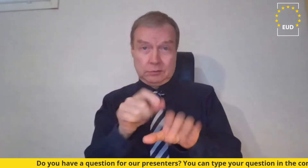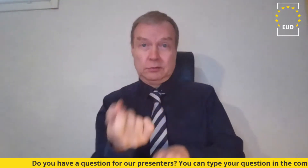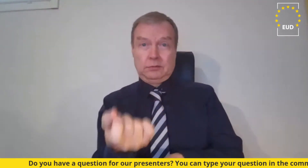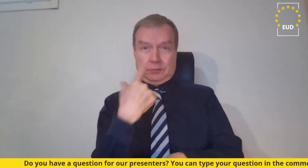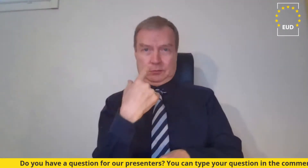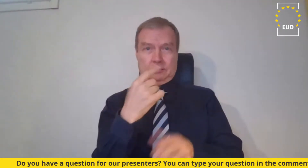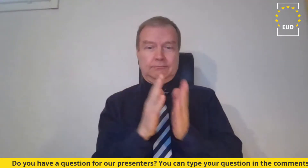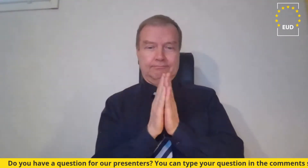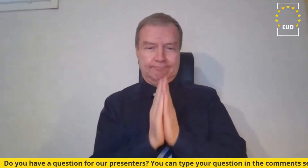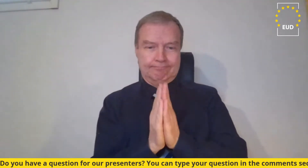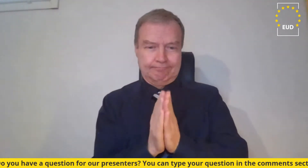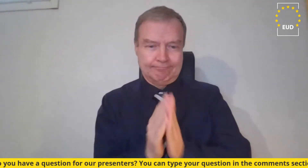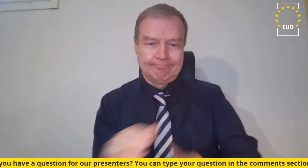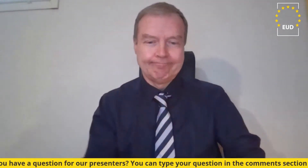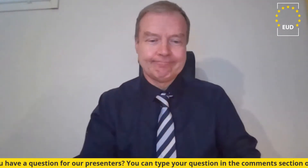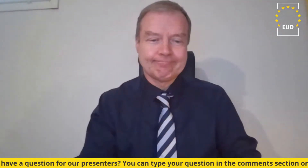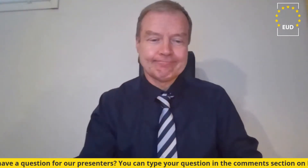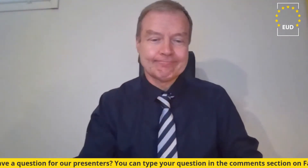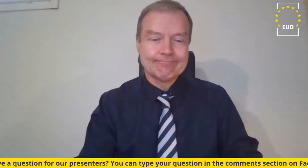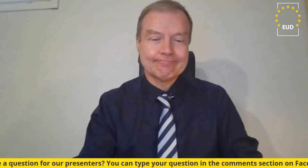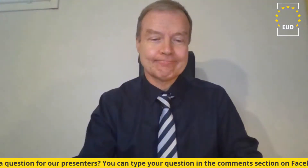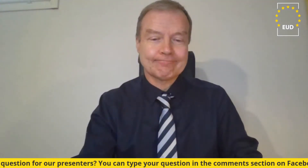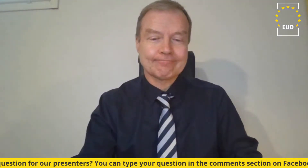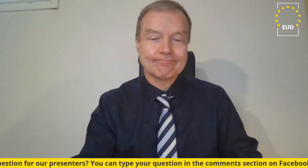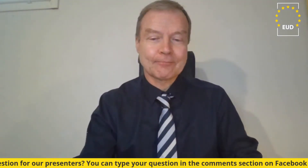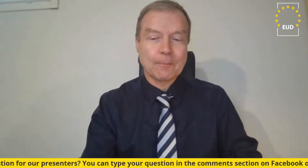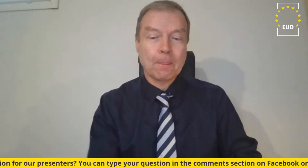Alternatively, you can type your text in English and send it to us per WhatsApp.